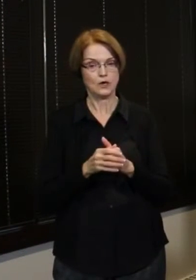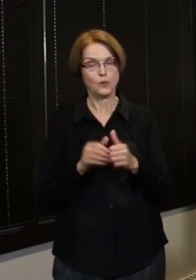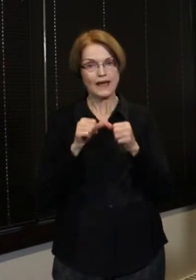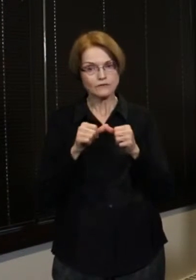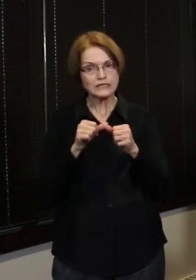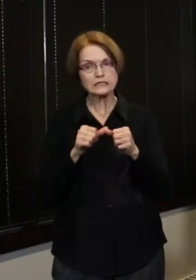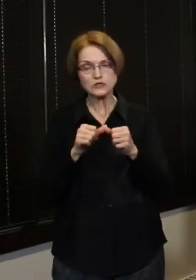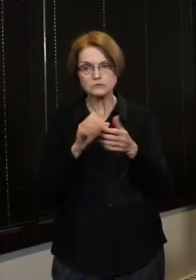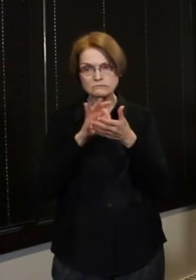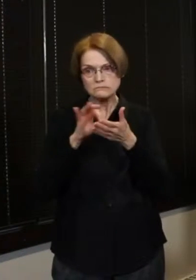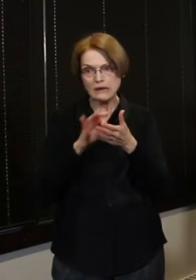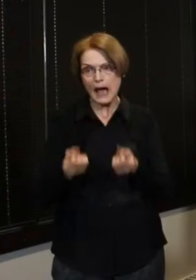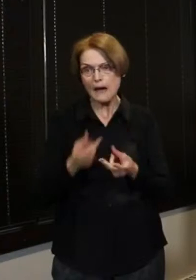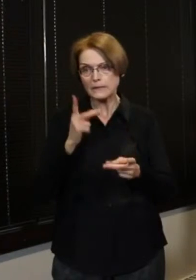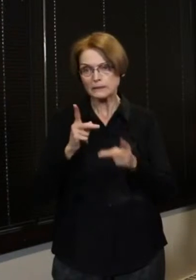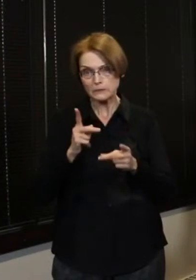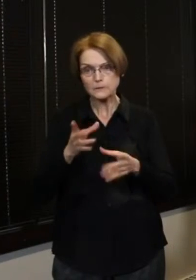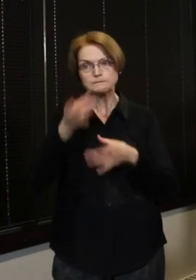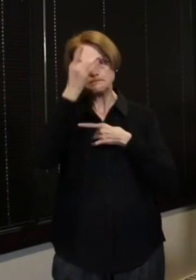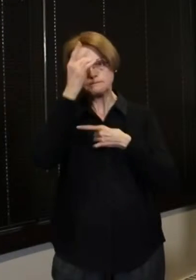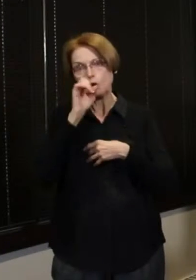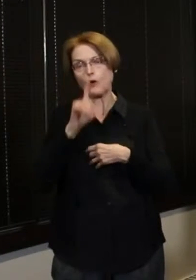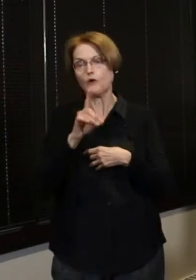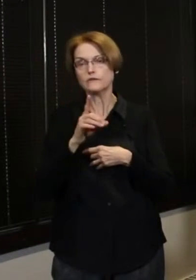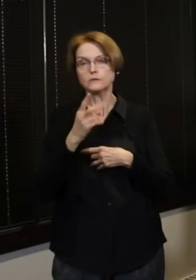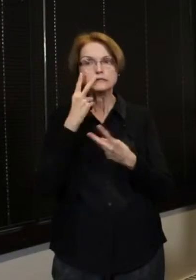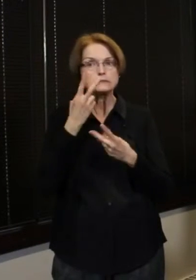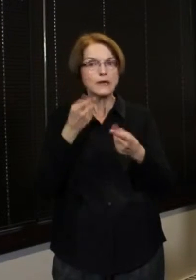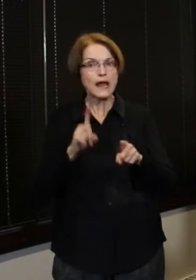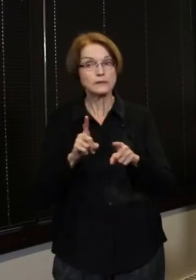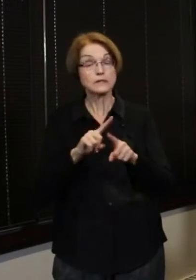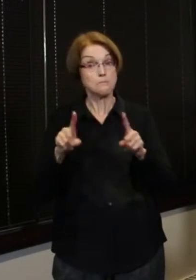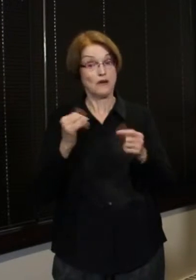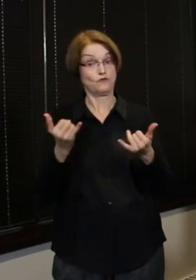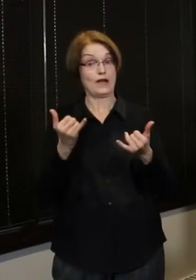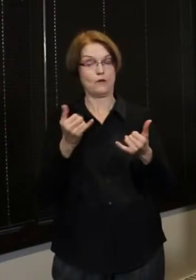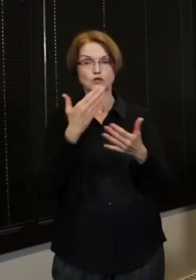to see what that does, but this is good news.